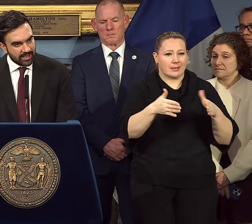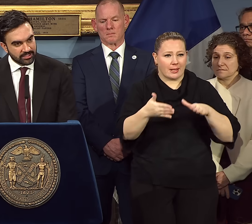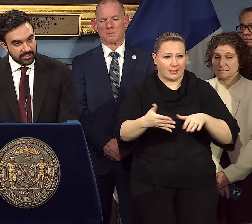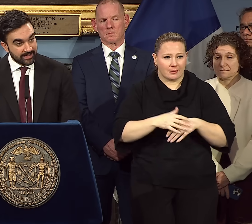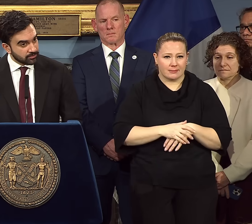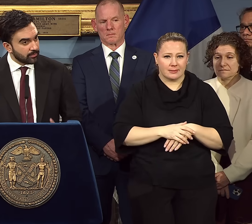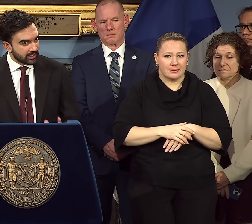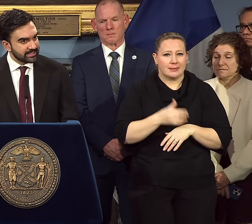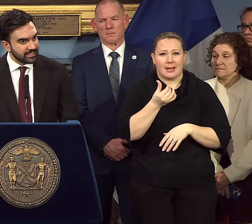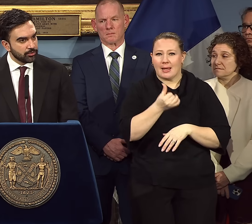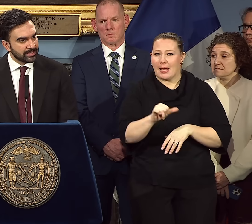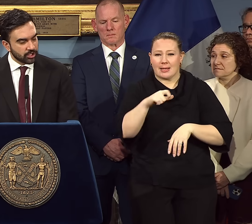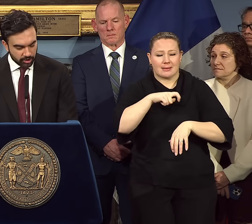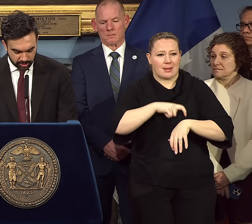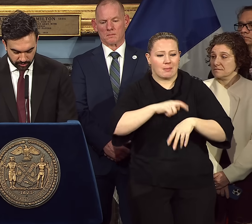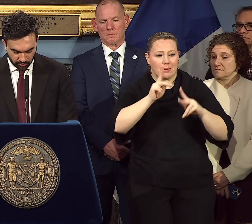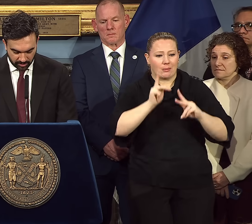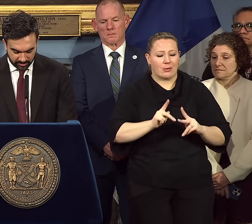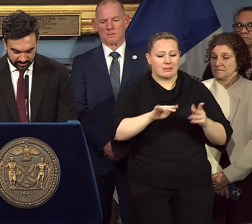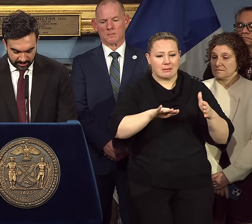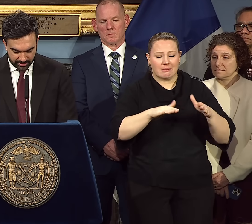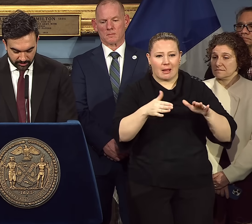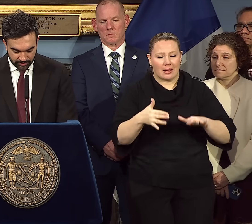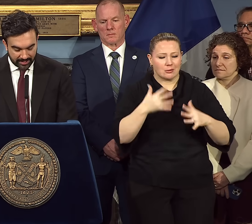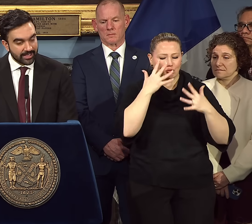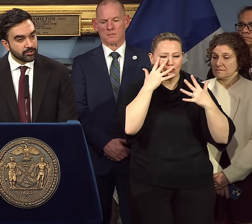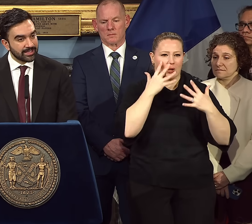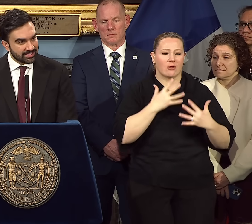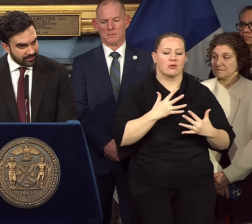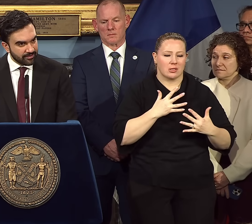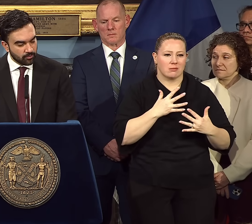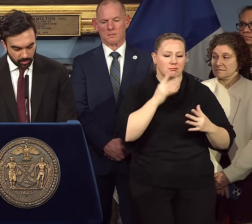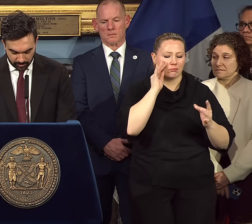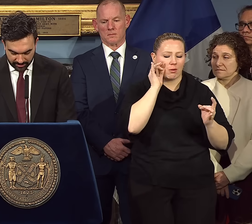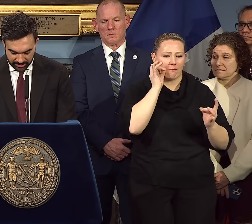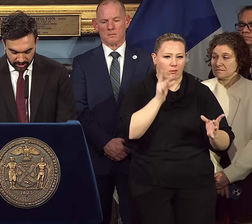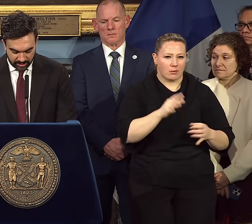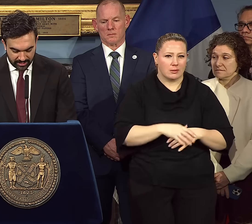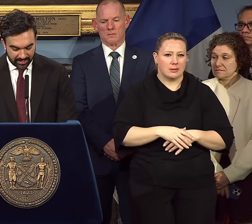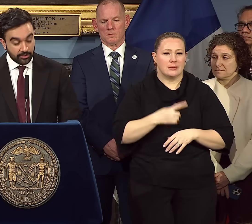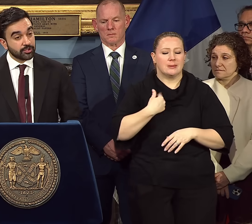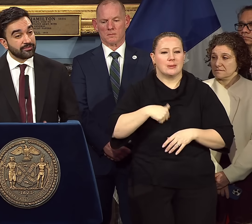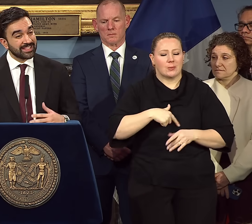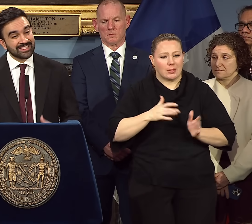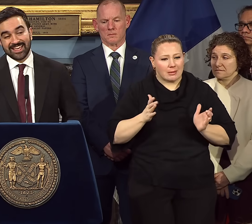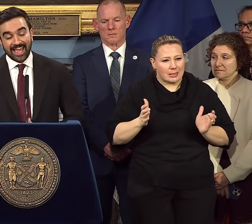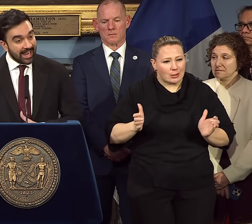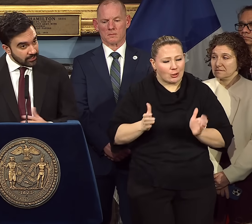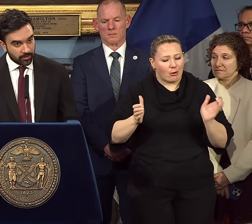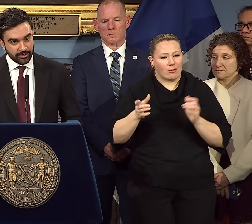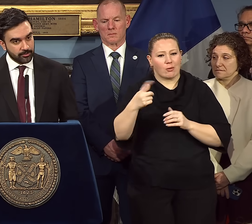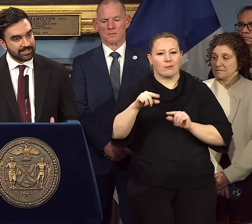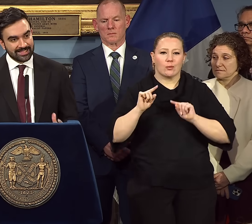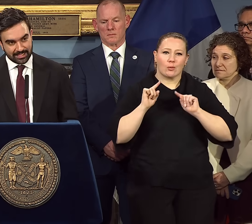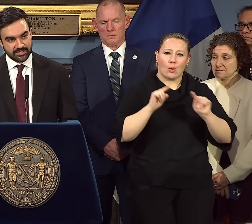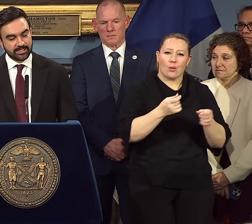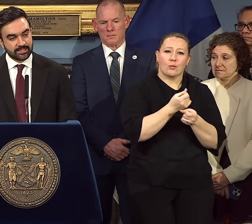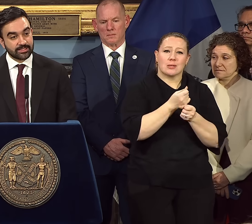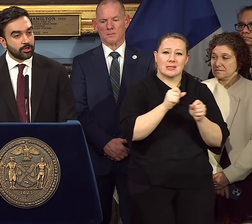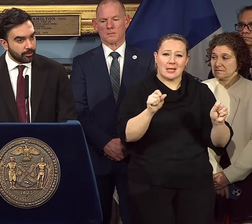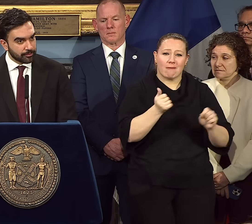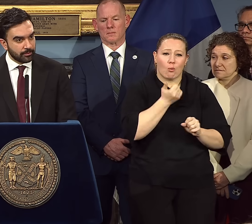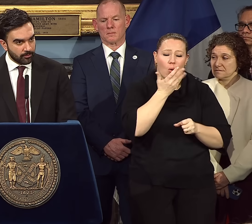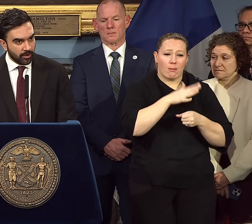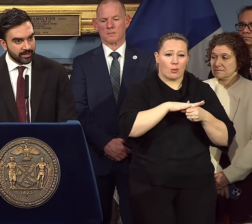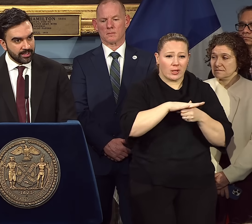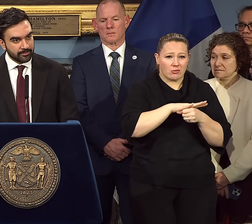truly a tragedy, and that's why we're continuing to urge New Yorkers to get to a safe and warm location, and also if they see anyone who is in need of assistance